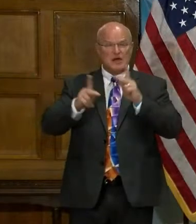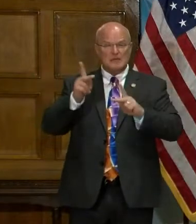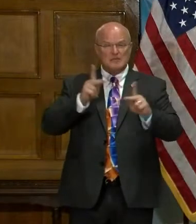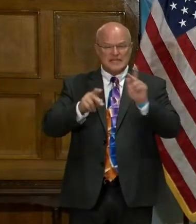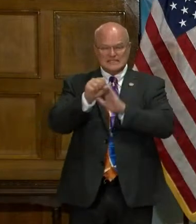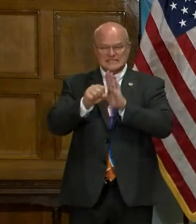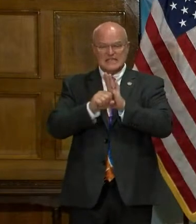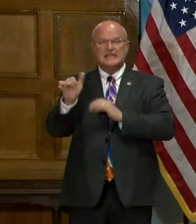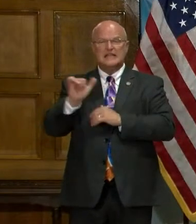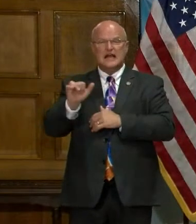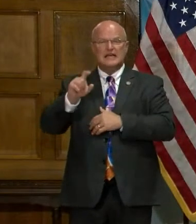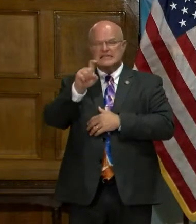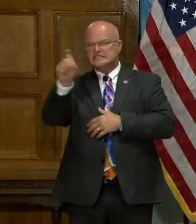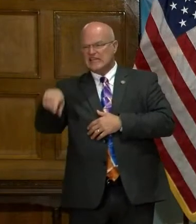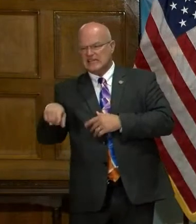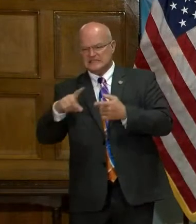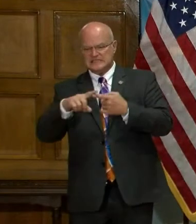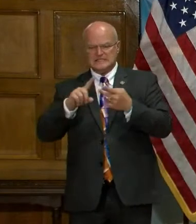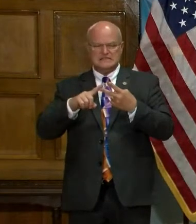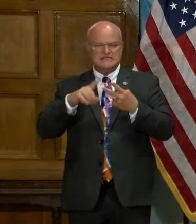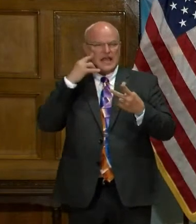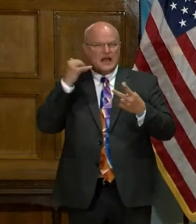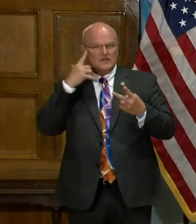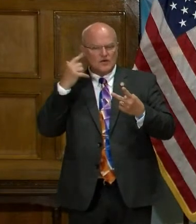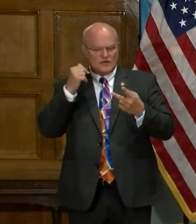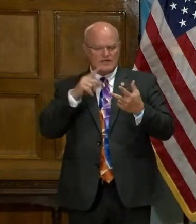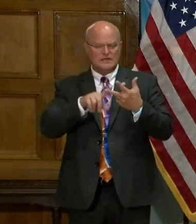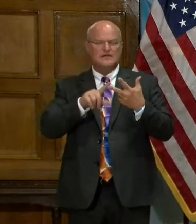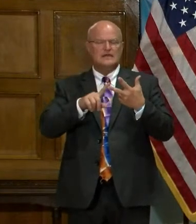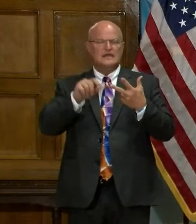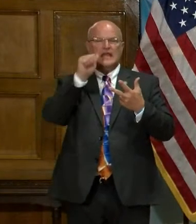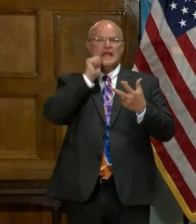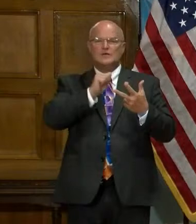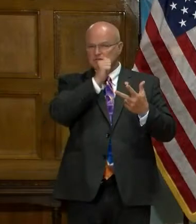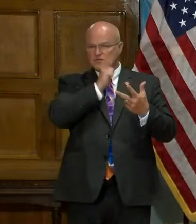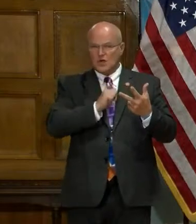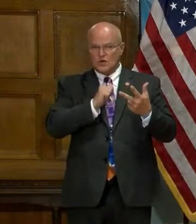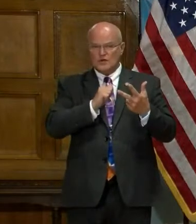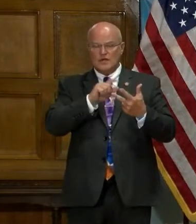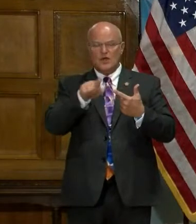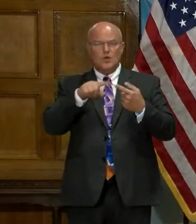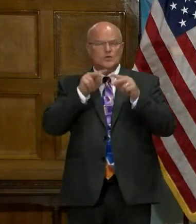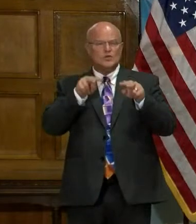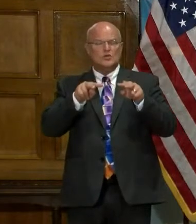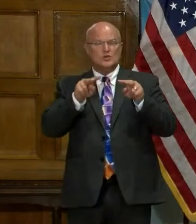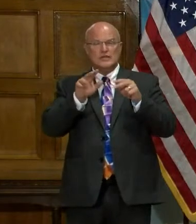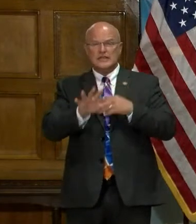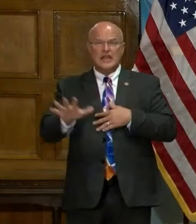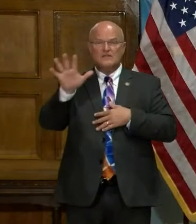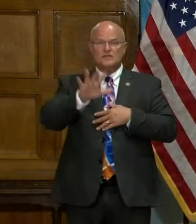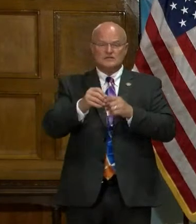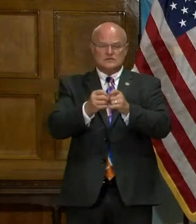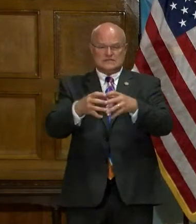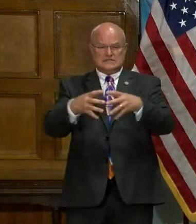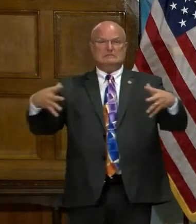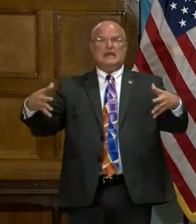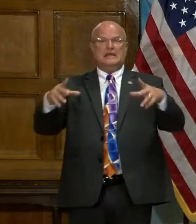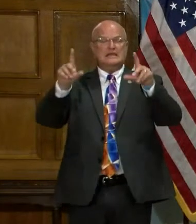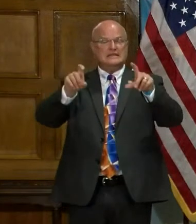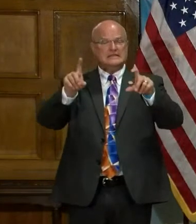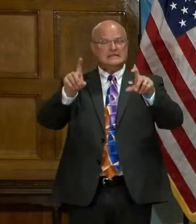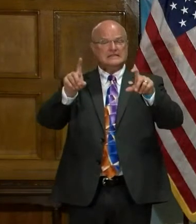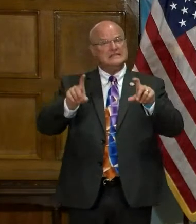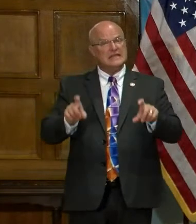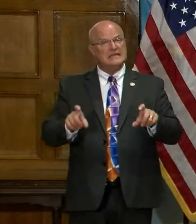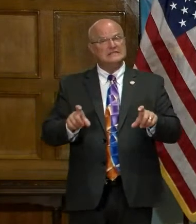like Texas and California and Arizona, and whenever you look at everyone expanding the